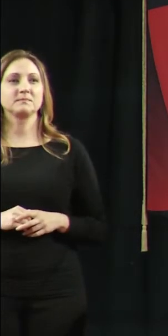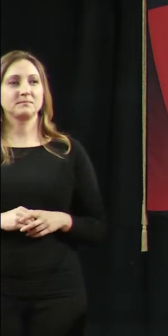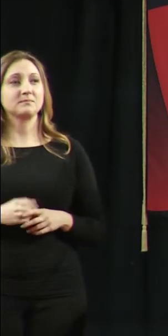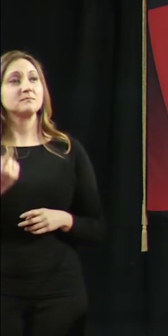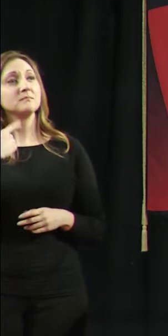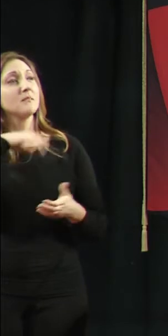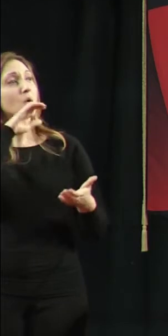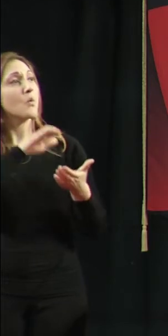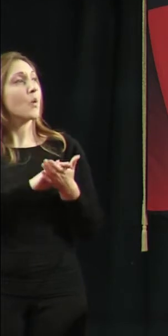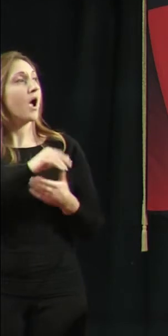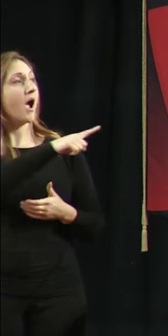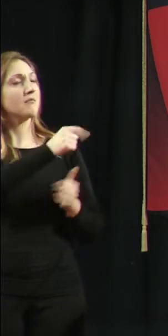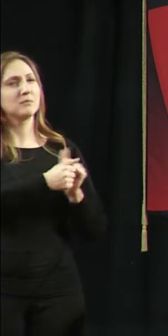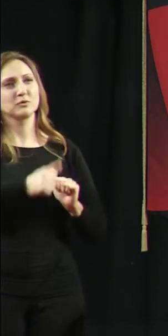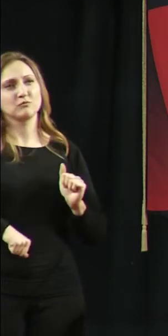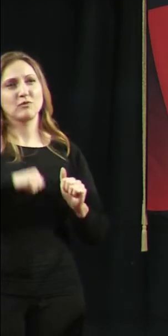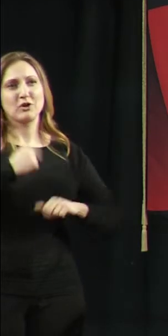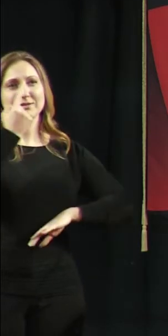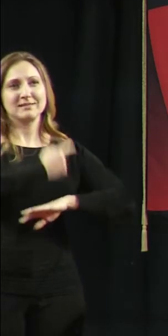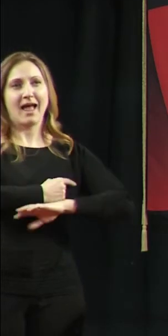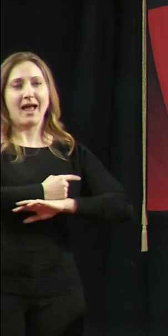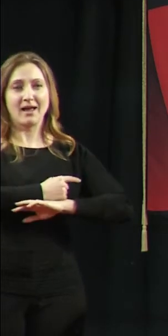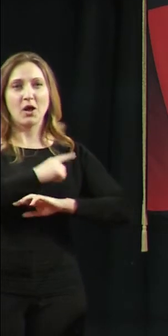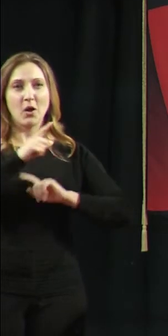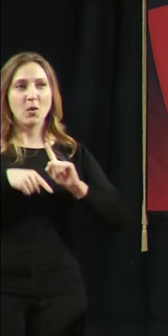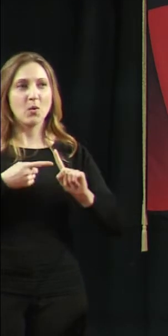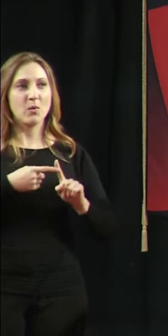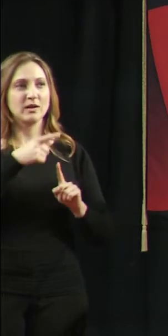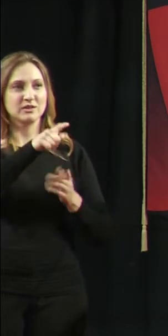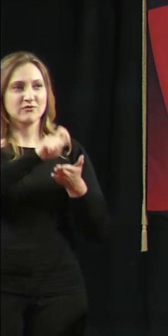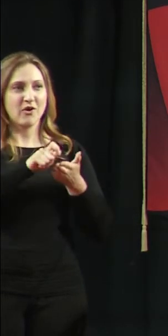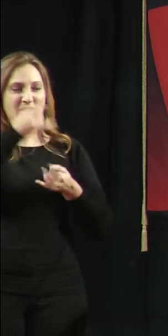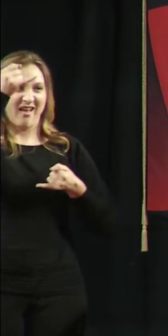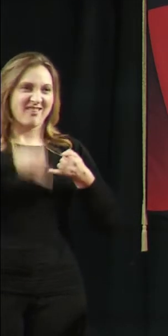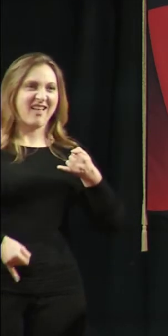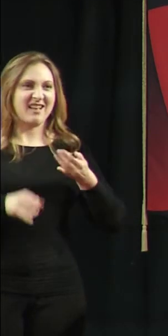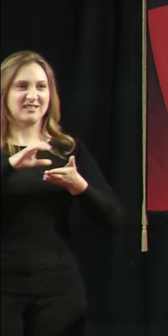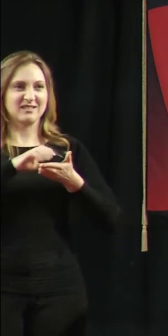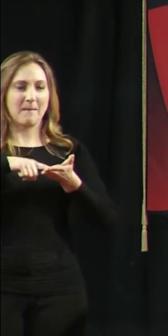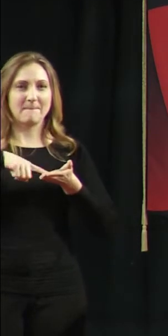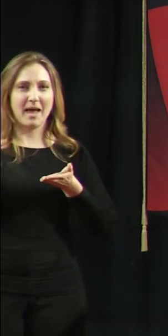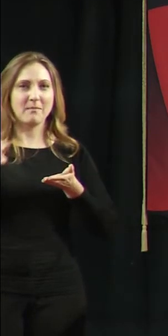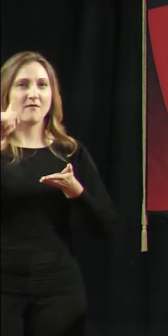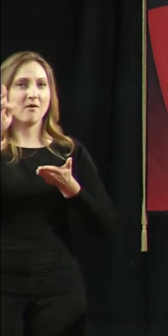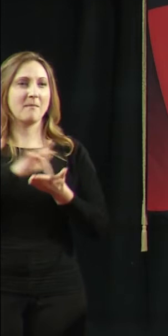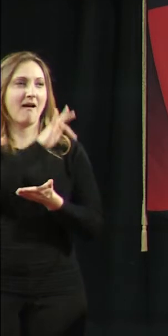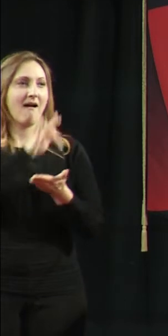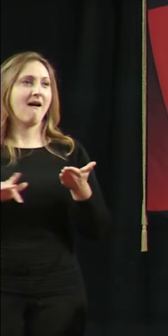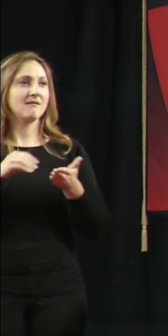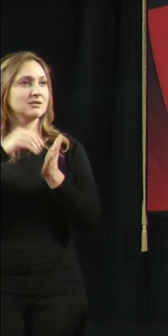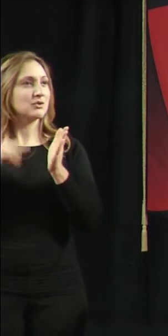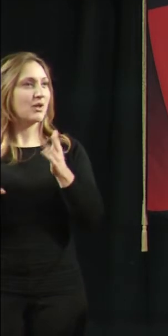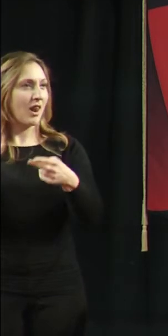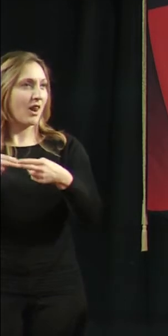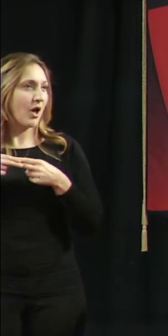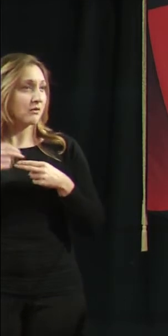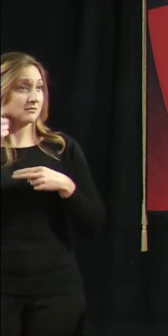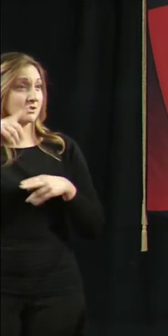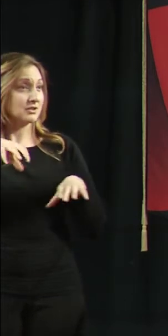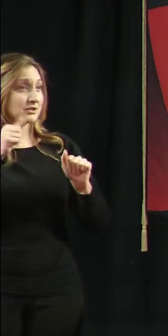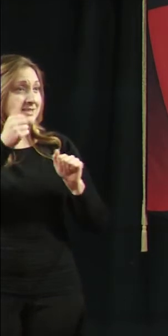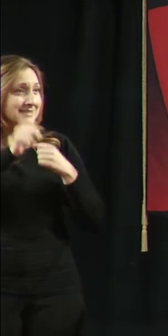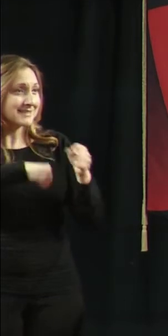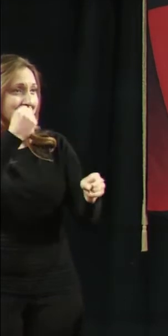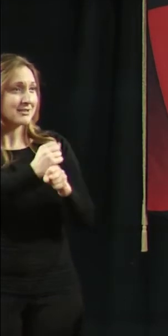my wife's proudest moments is the day that she wrote that last check to pay off her student loan. It took her 10